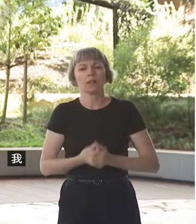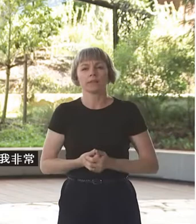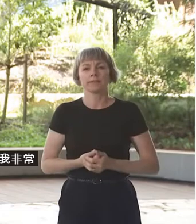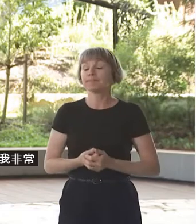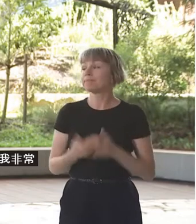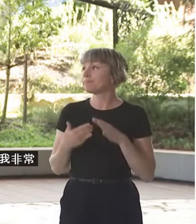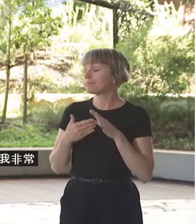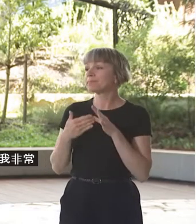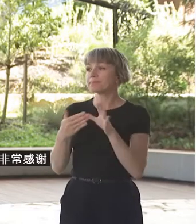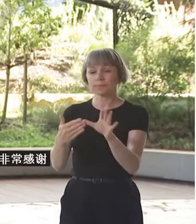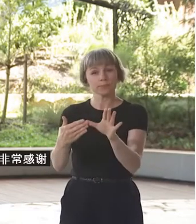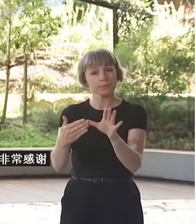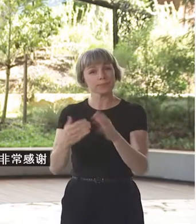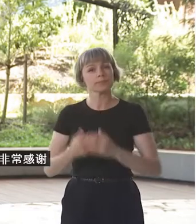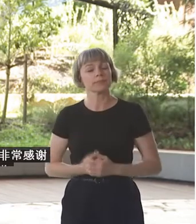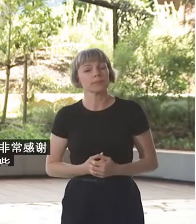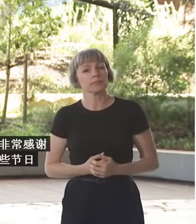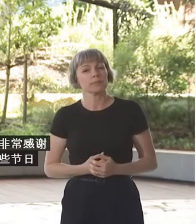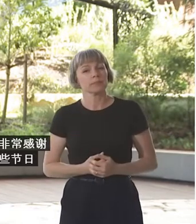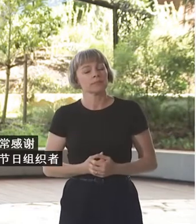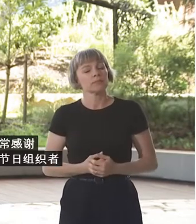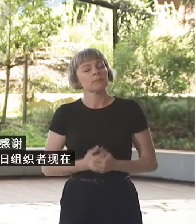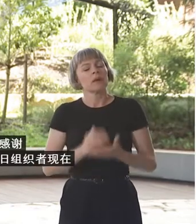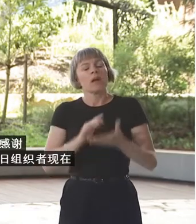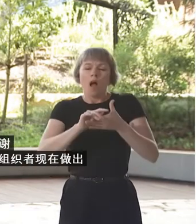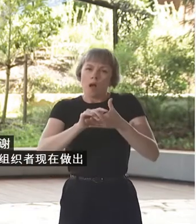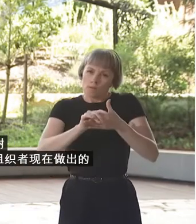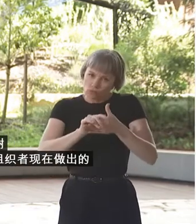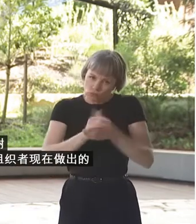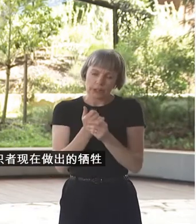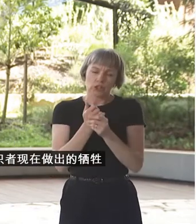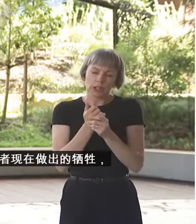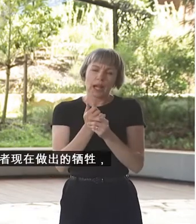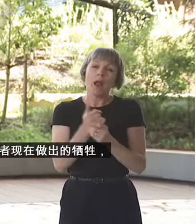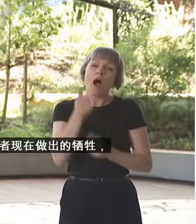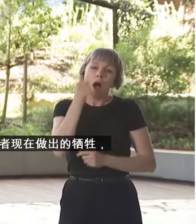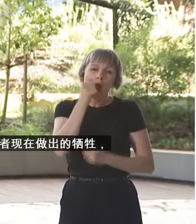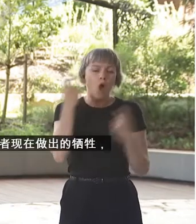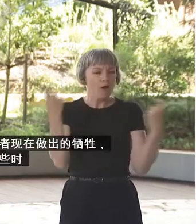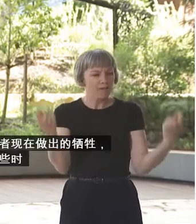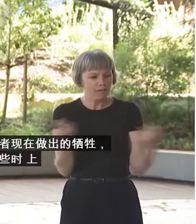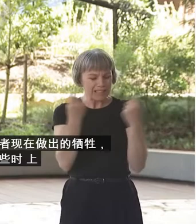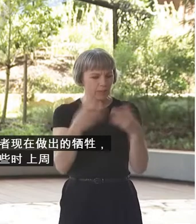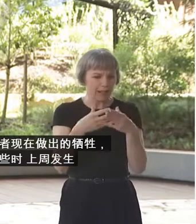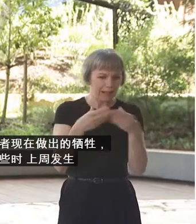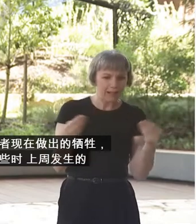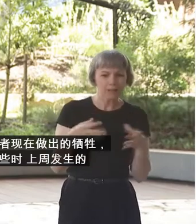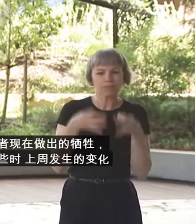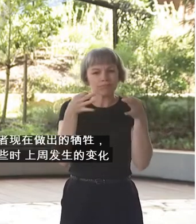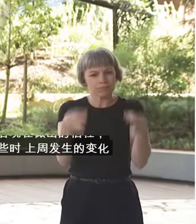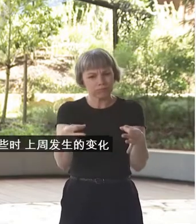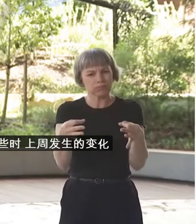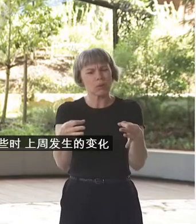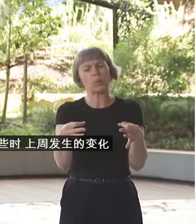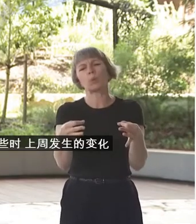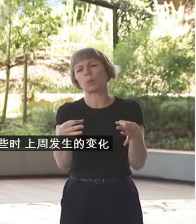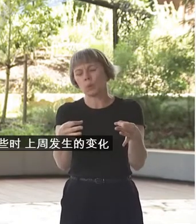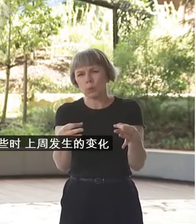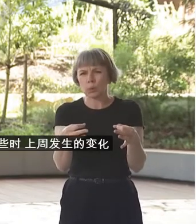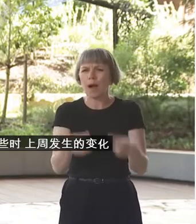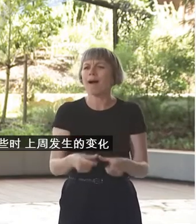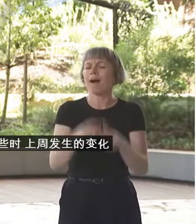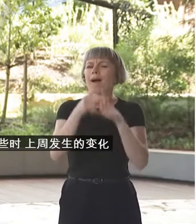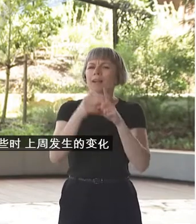much appreciate the sacrifices those festival organisers have made. Now, when we made those changes last week, the majority